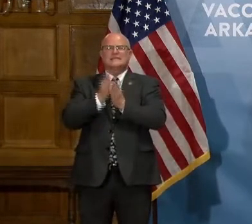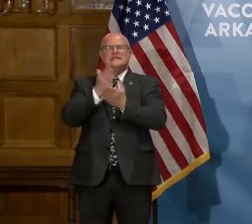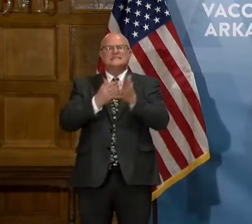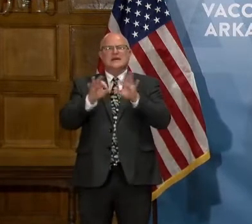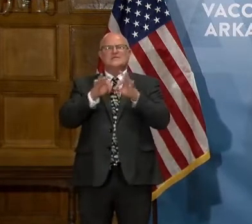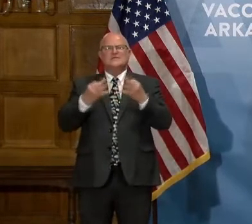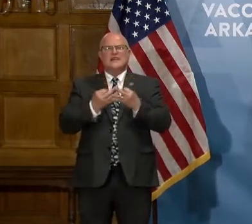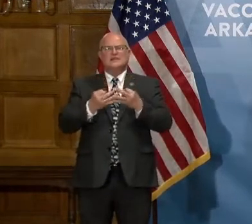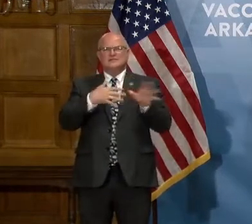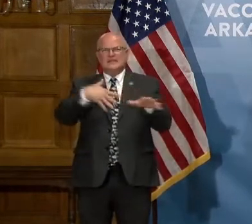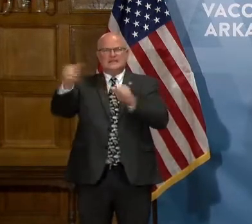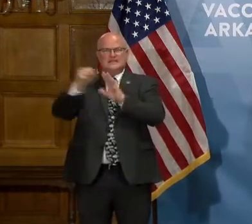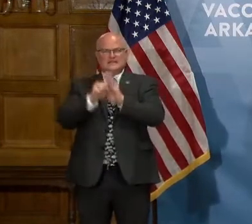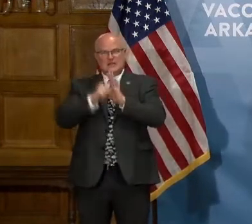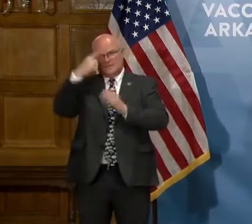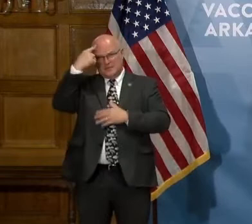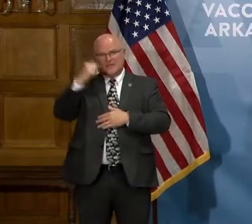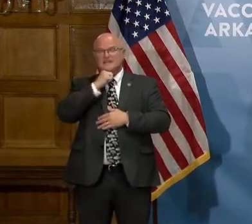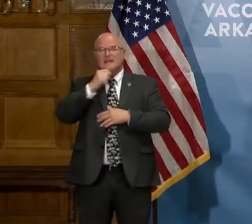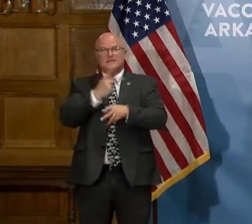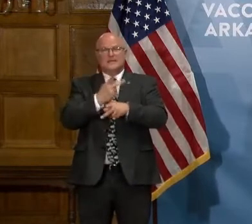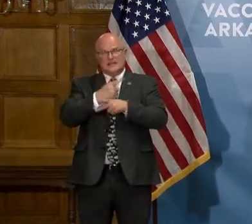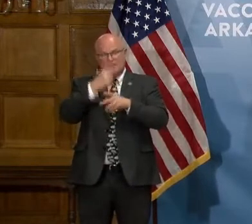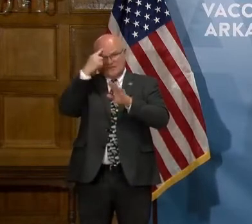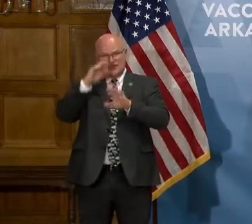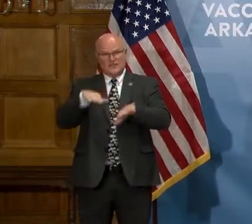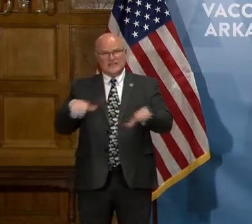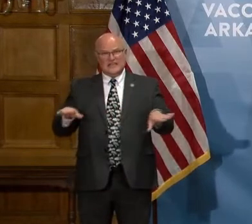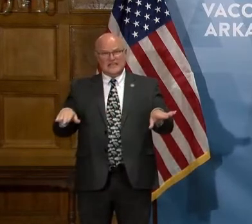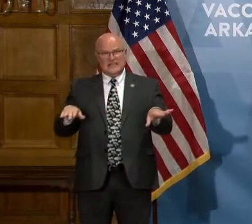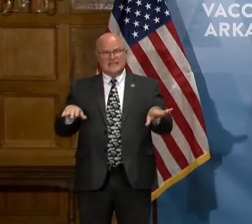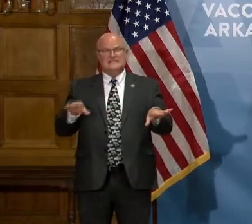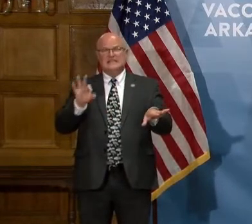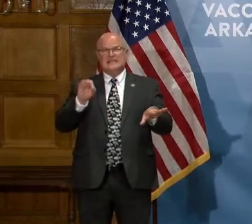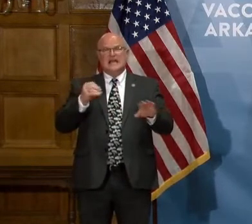are considering leaving the state because they're not going to be able to get care for their kids 90 days